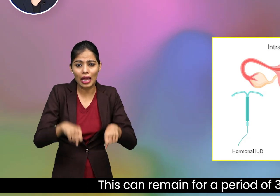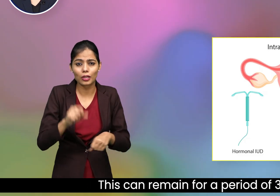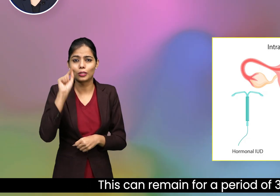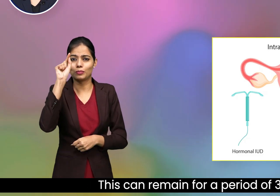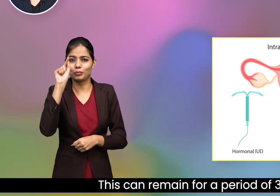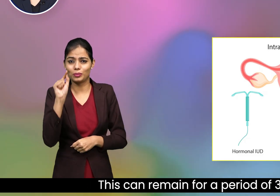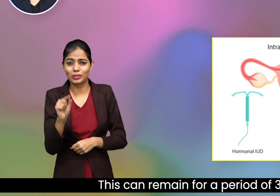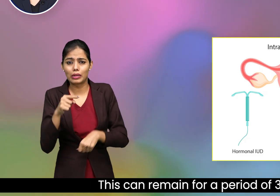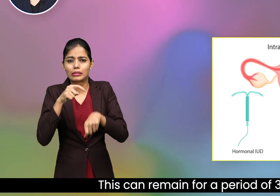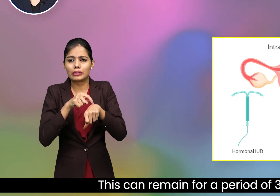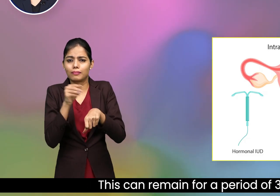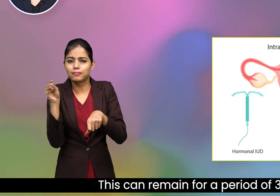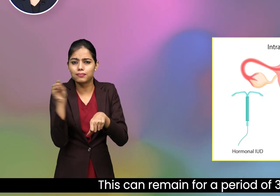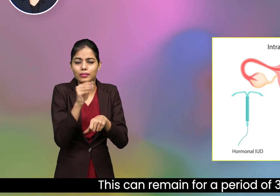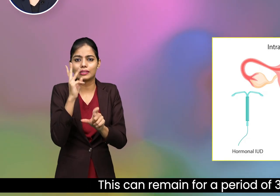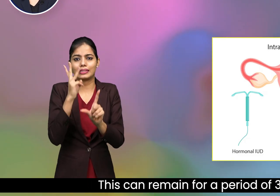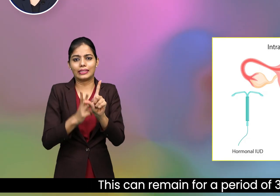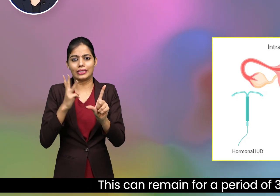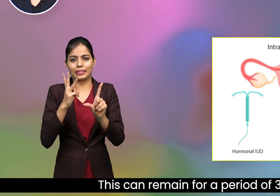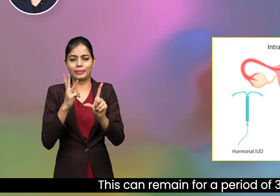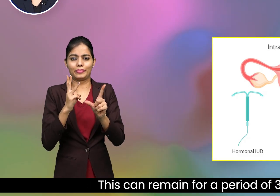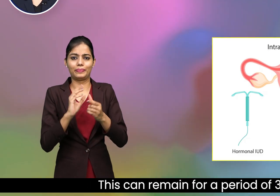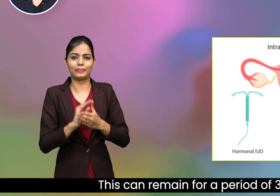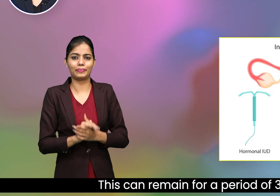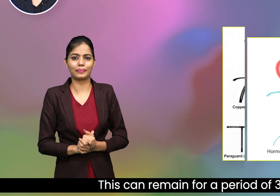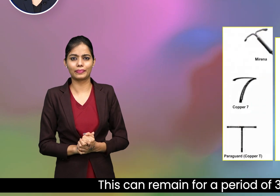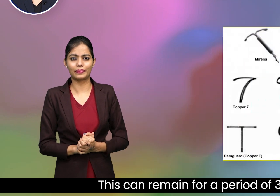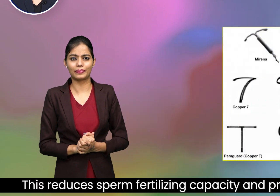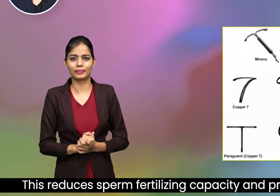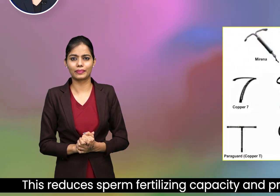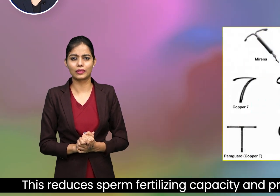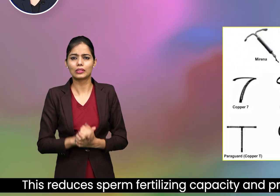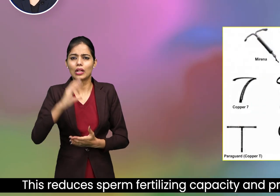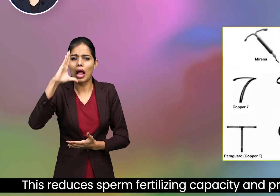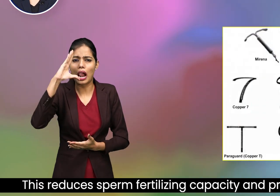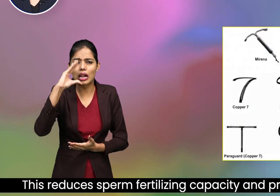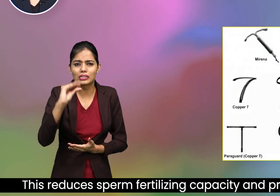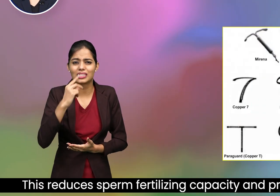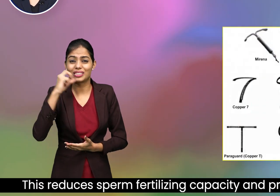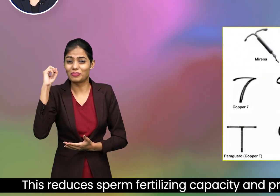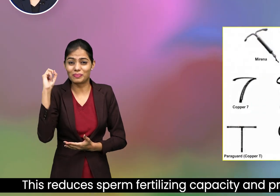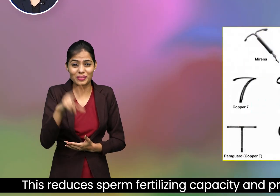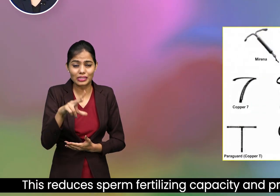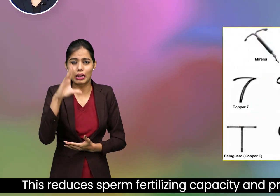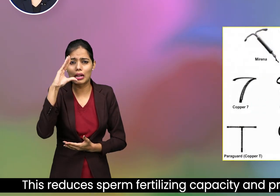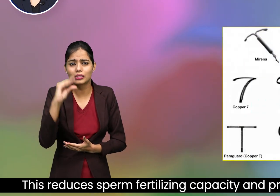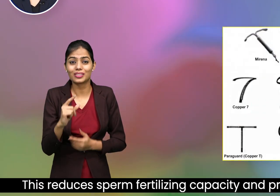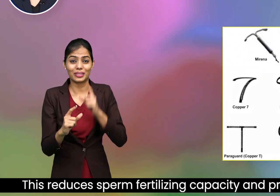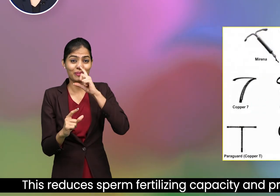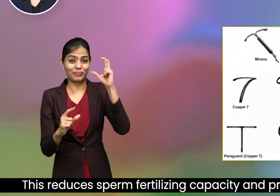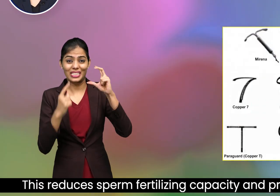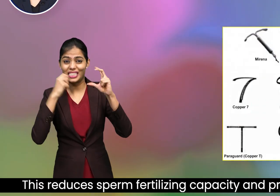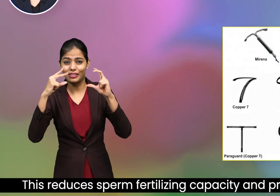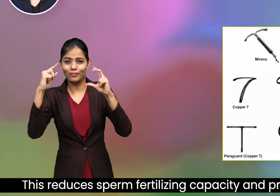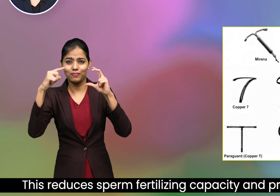This can remain for a period of 3 years. This reduces sperm fertilizing capacity